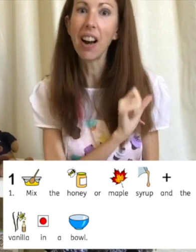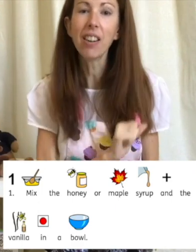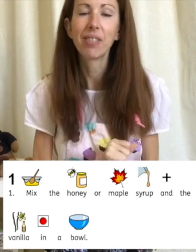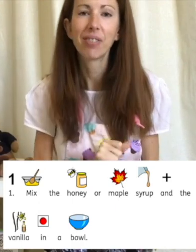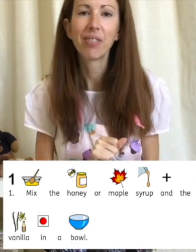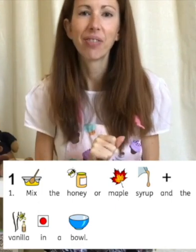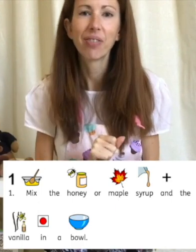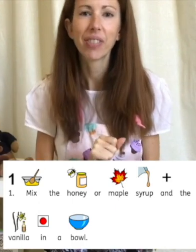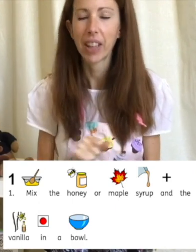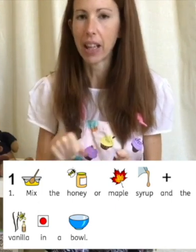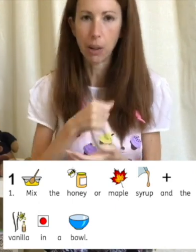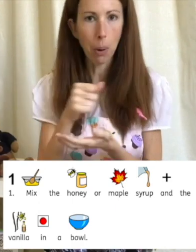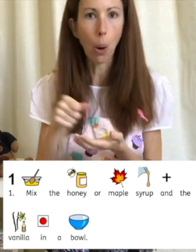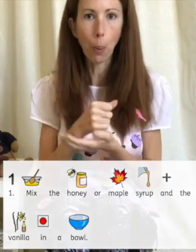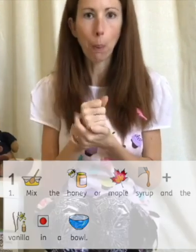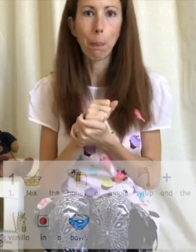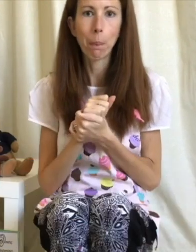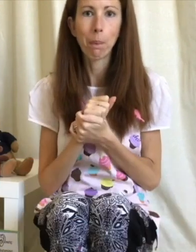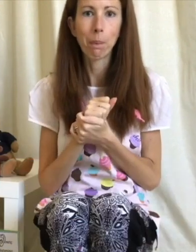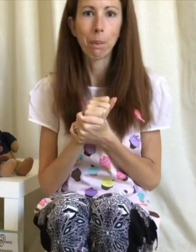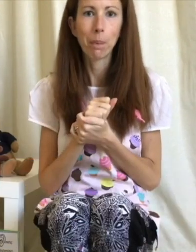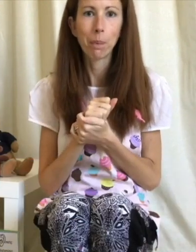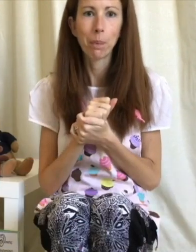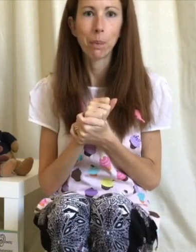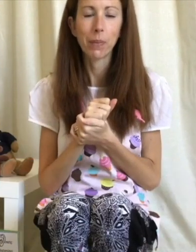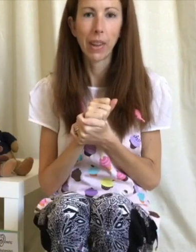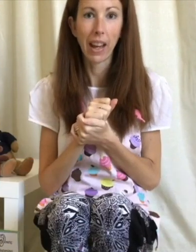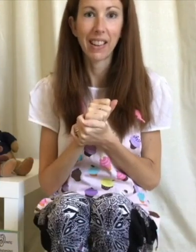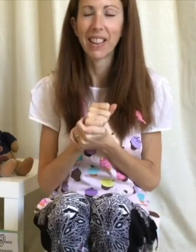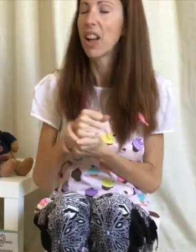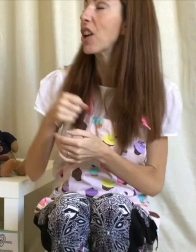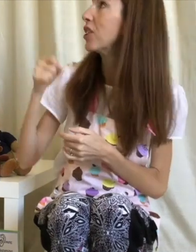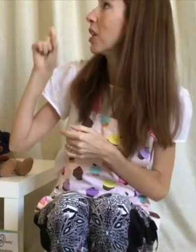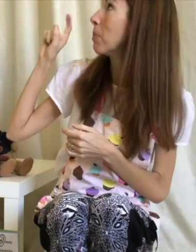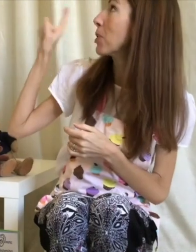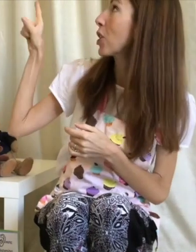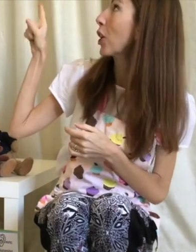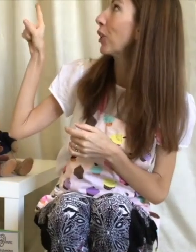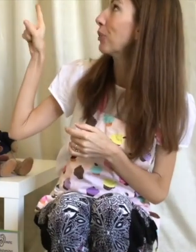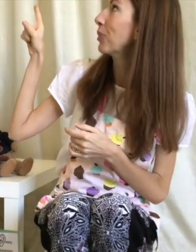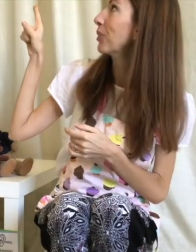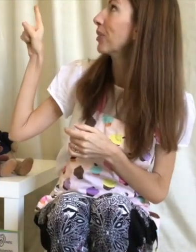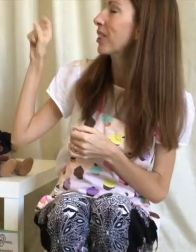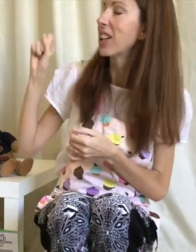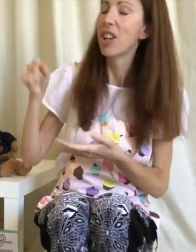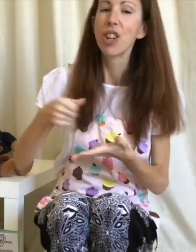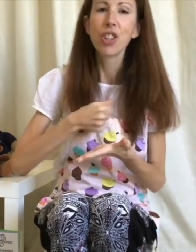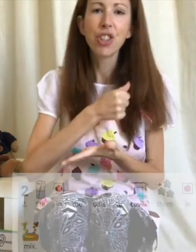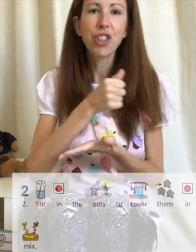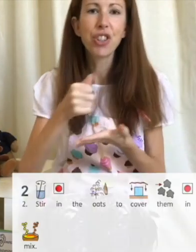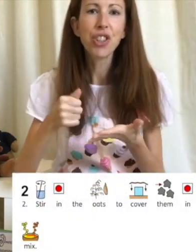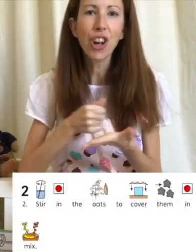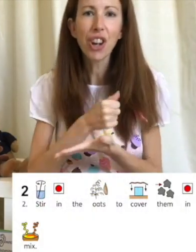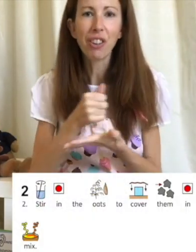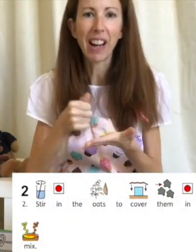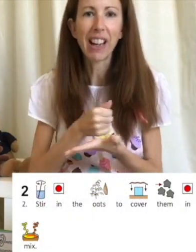vanilla in the bowl. Okay. Number 2, stir